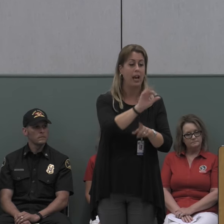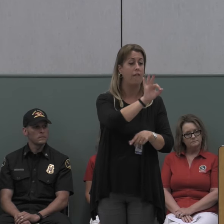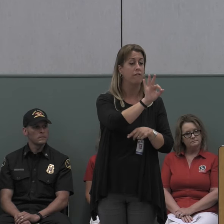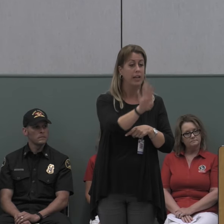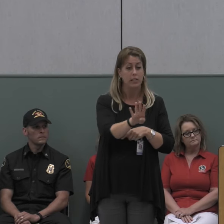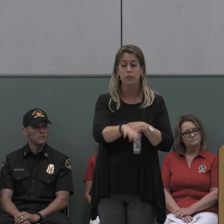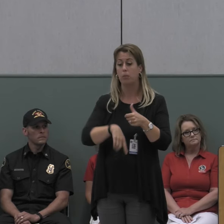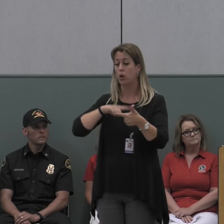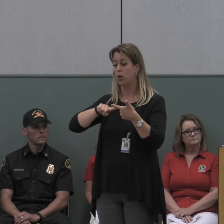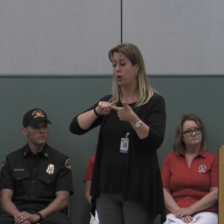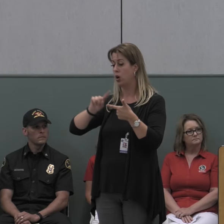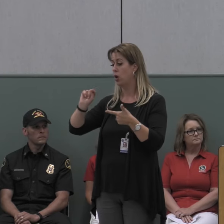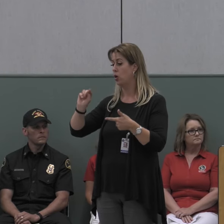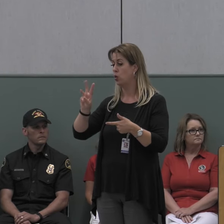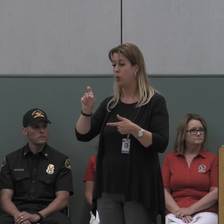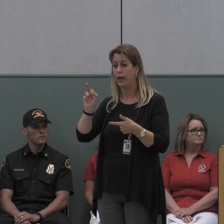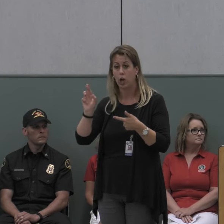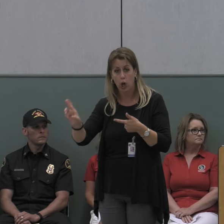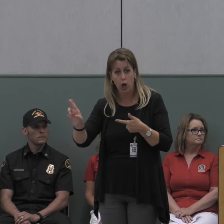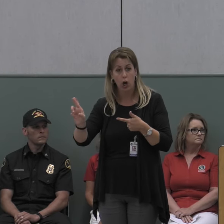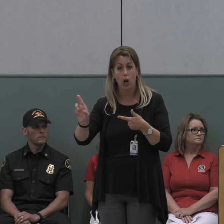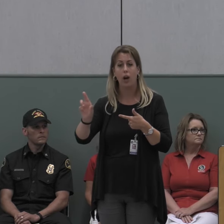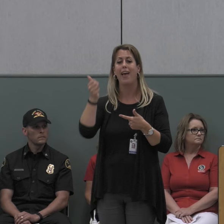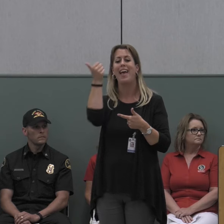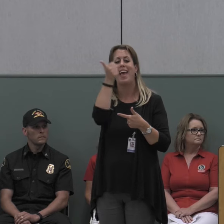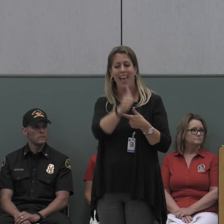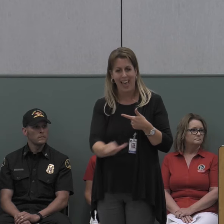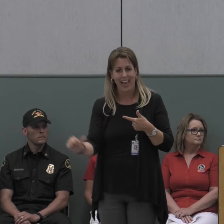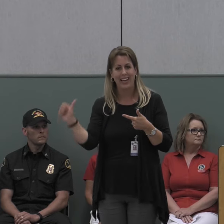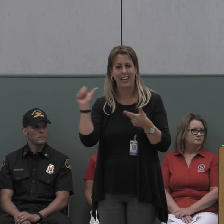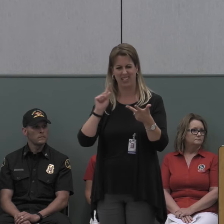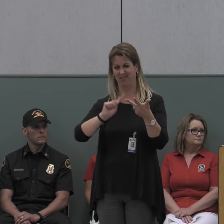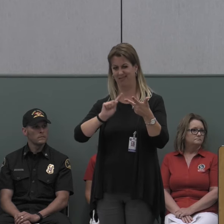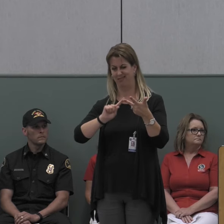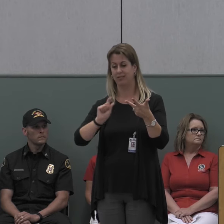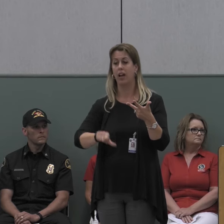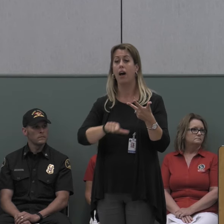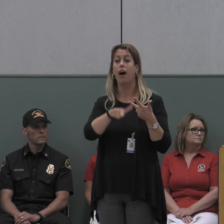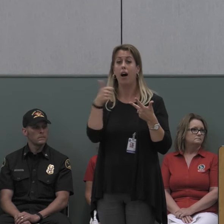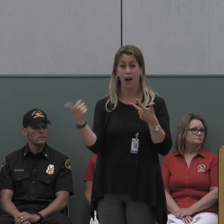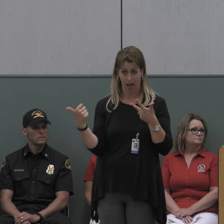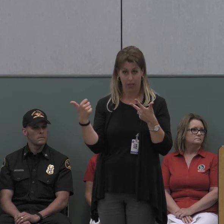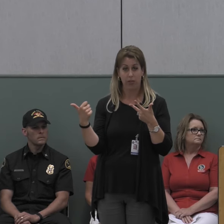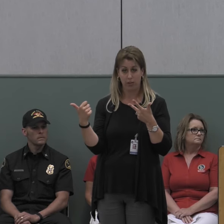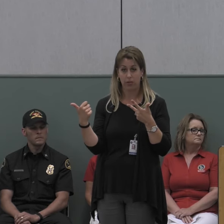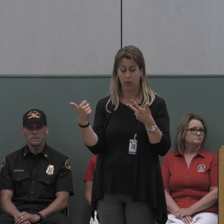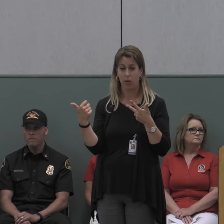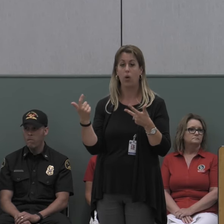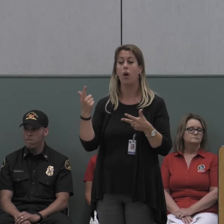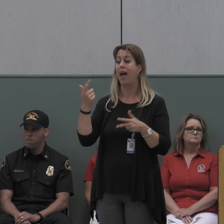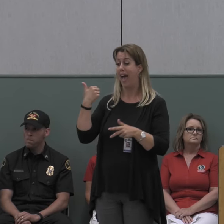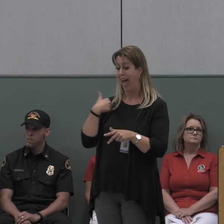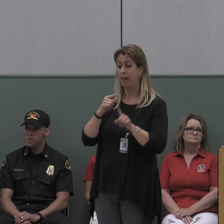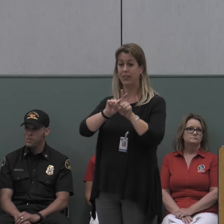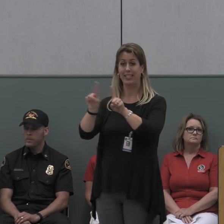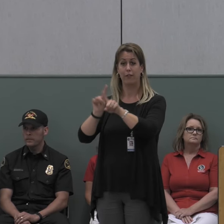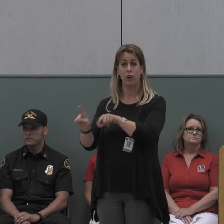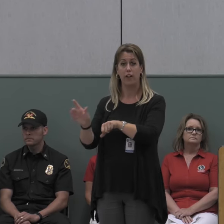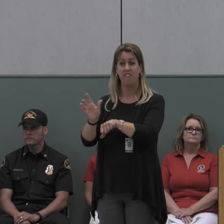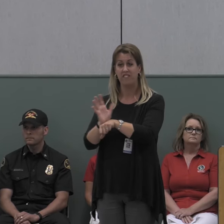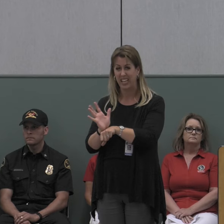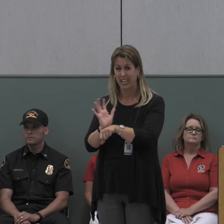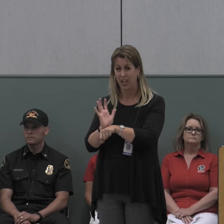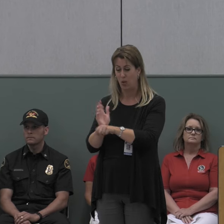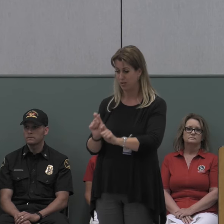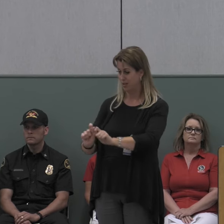you utilize any of those social media or video references, there are videos on how to be safe